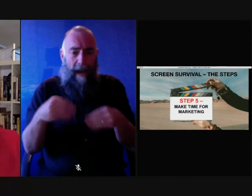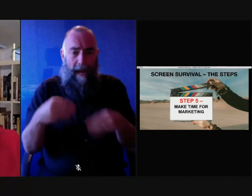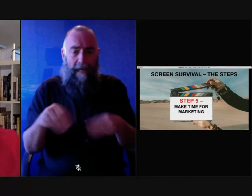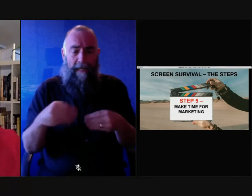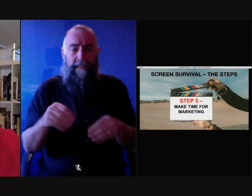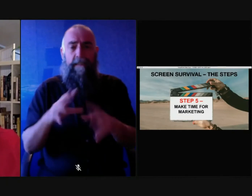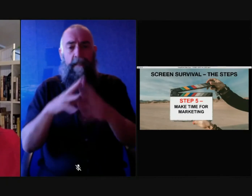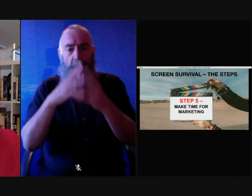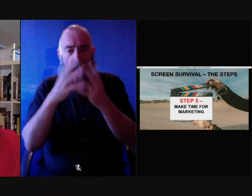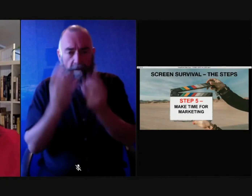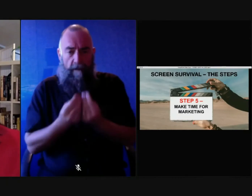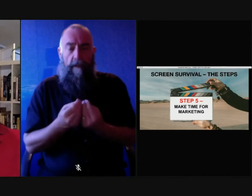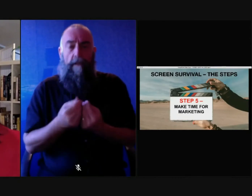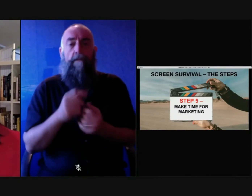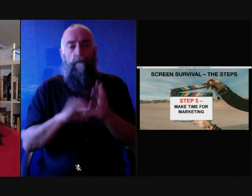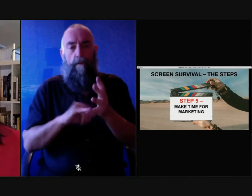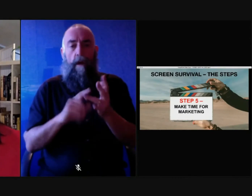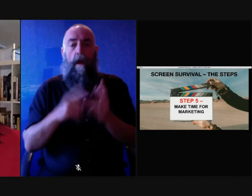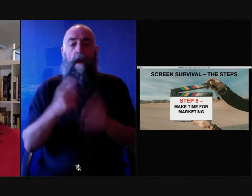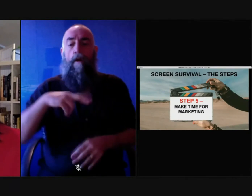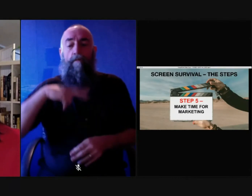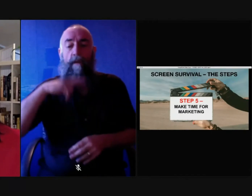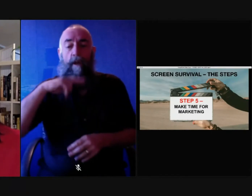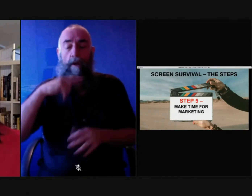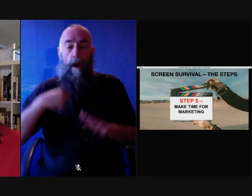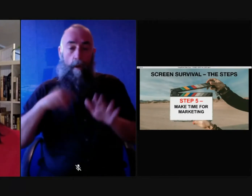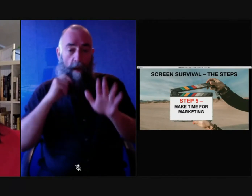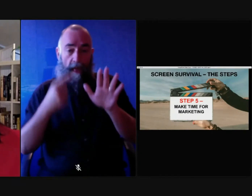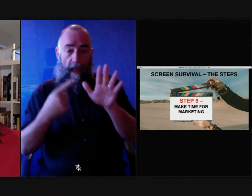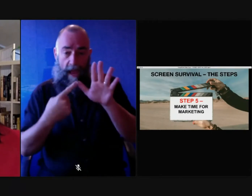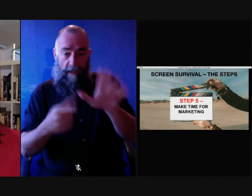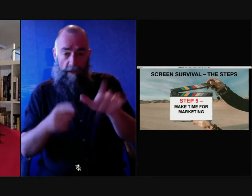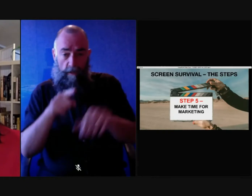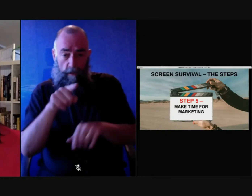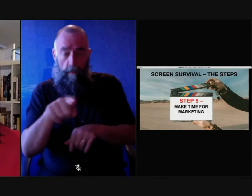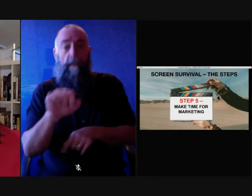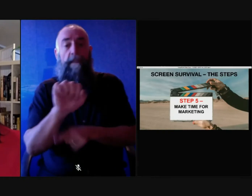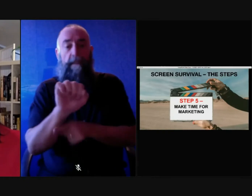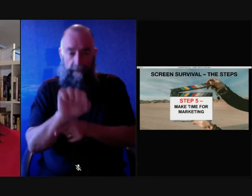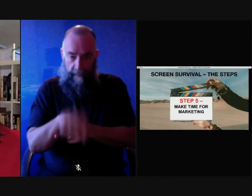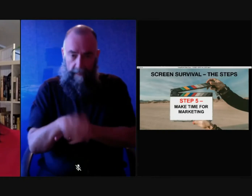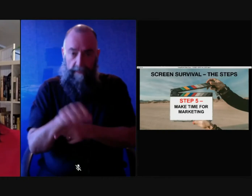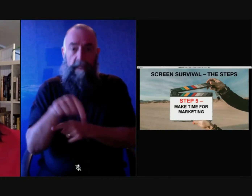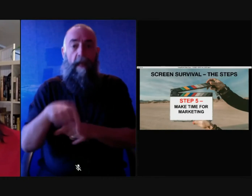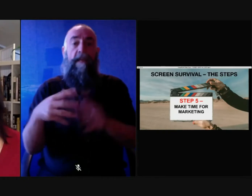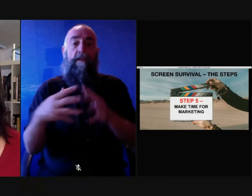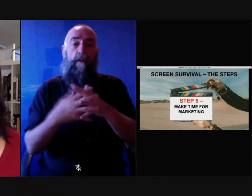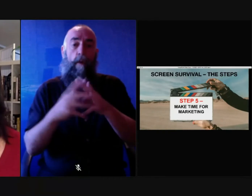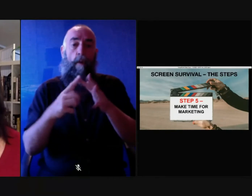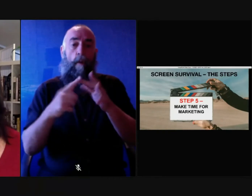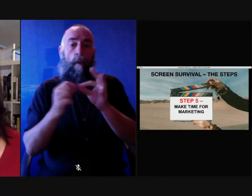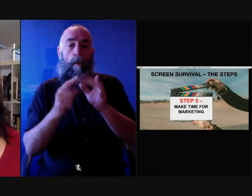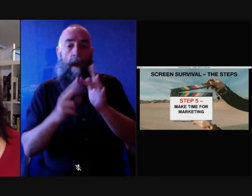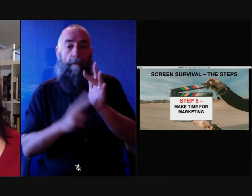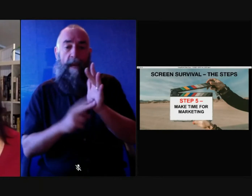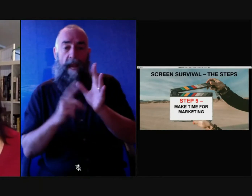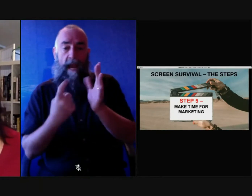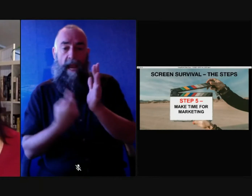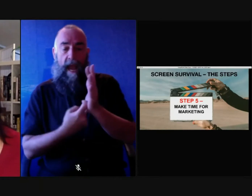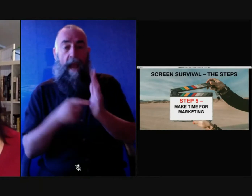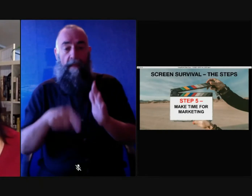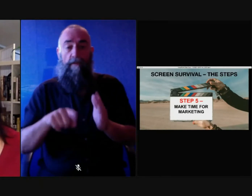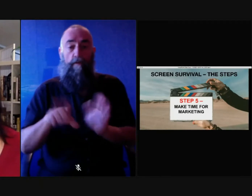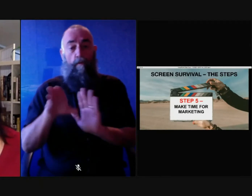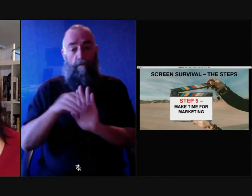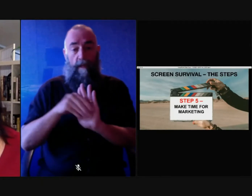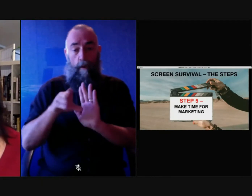taking a moment to answer Riona. Yes, this webinar is being recorded exactly as you can see it, and so